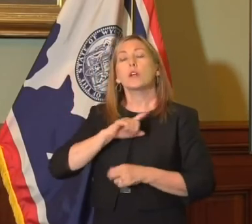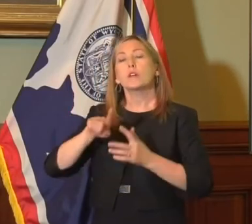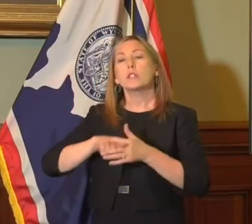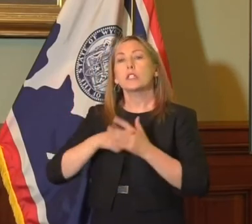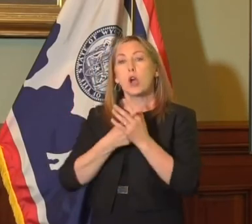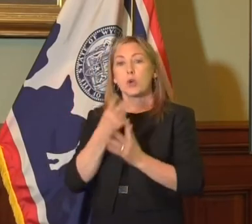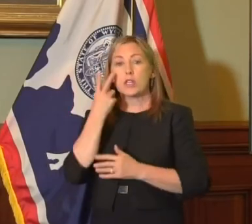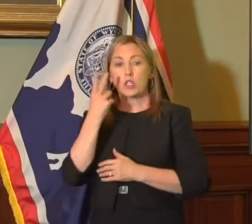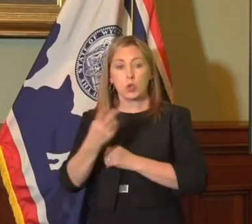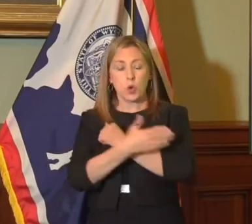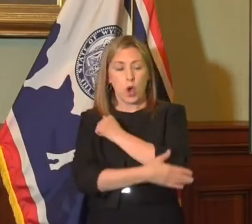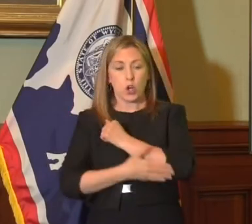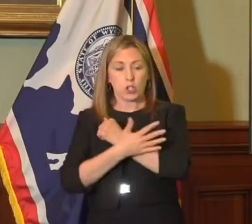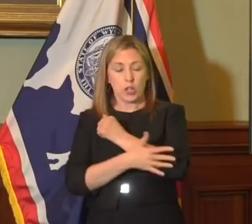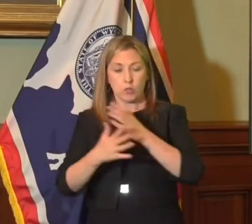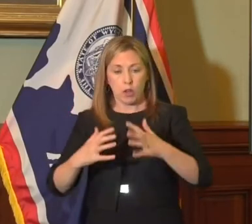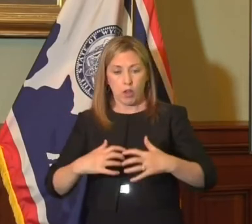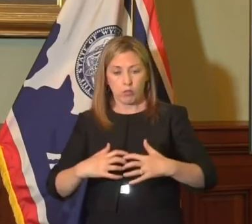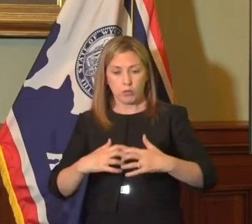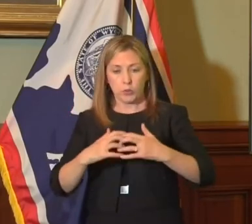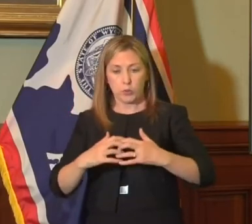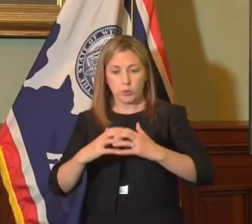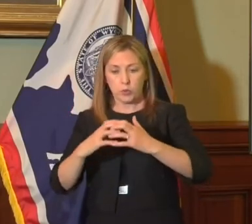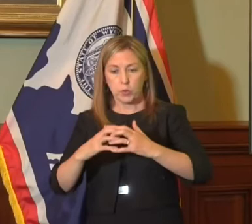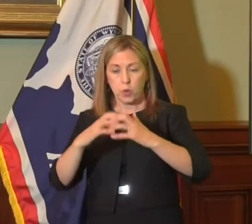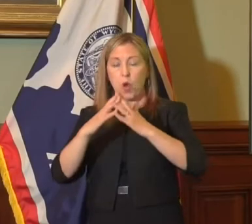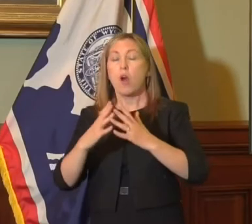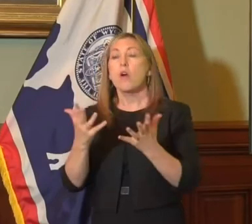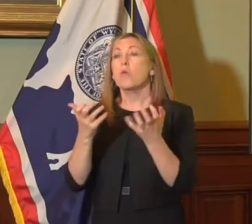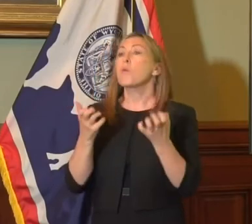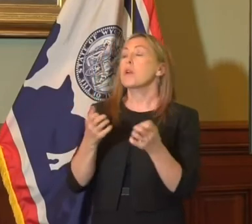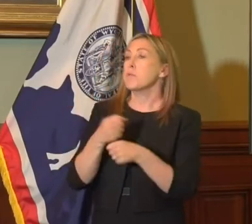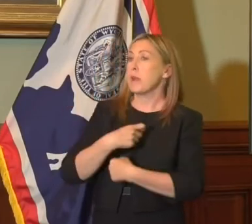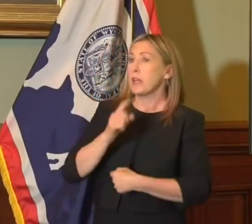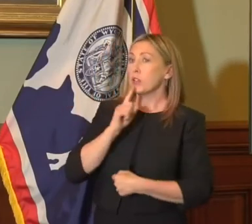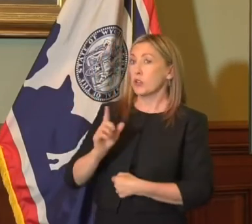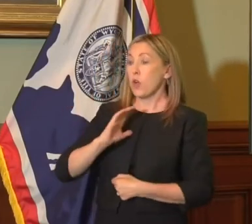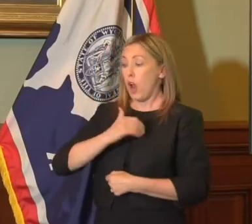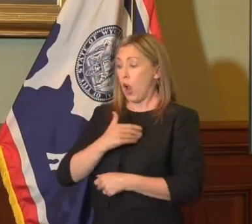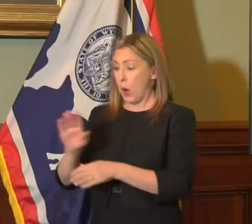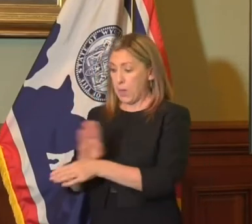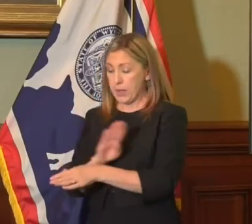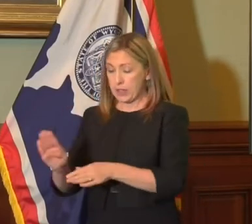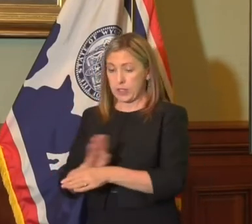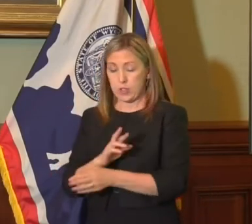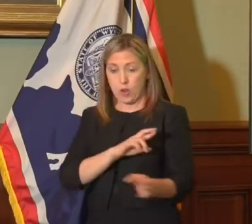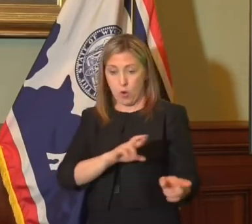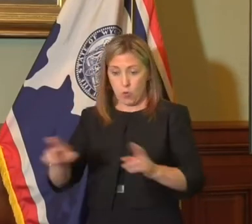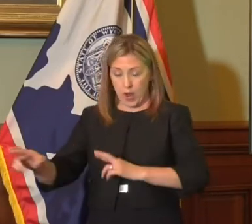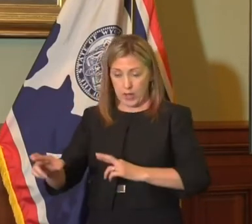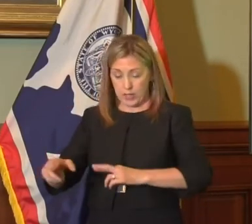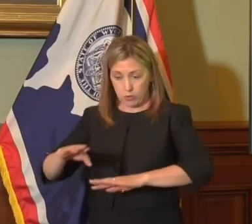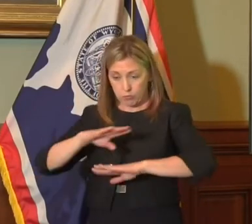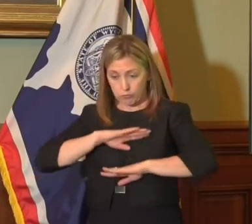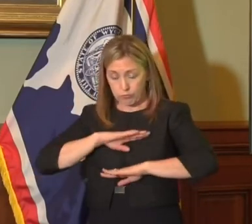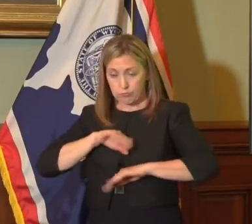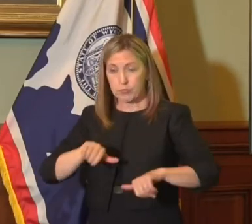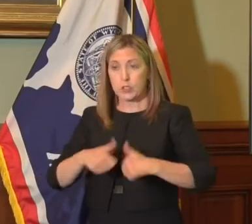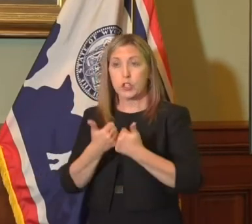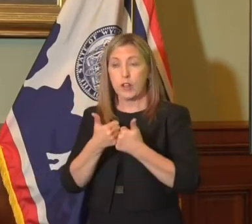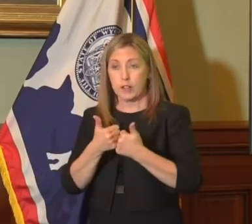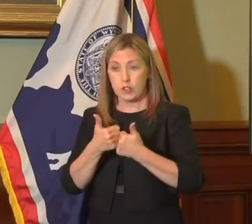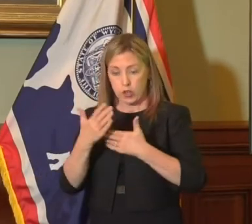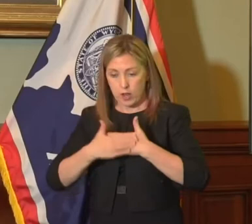our country come awake again. We want to make sure our businesses are ready to meet that challenge and move forward with